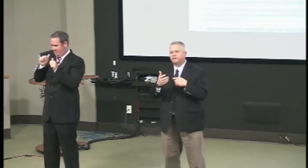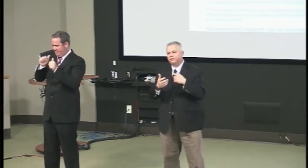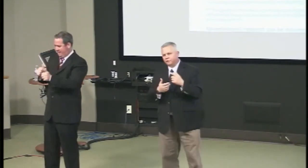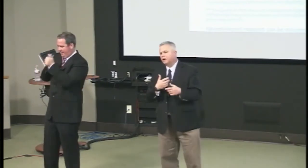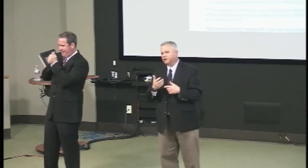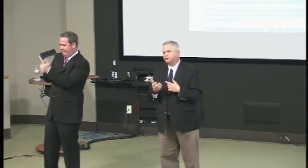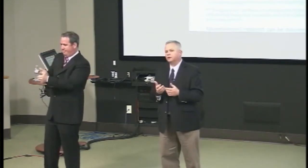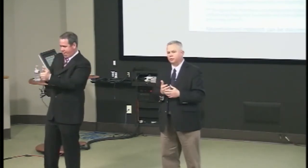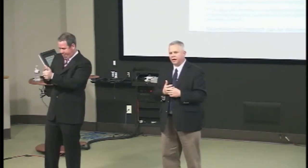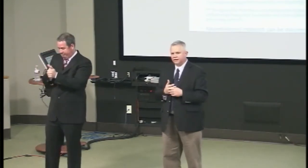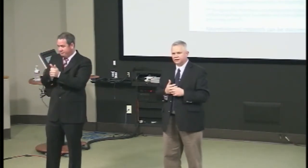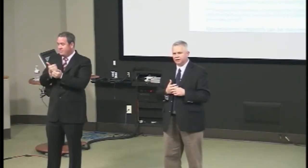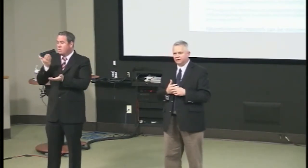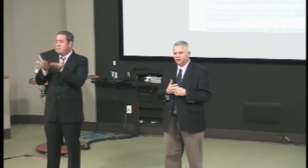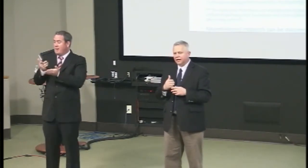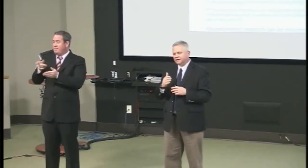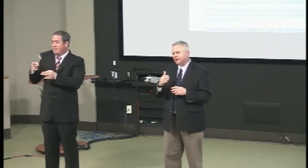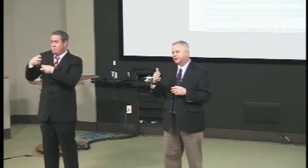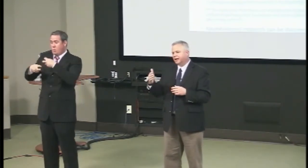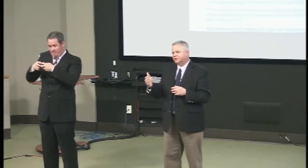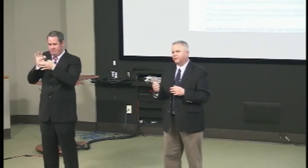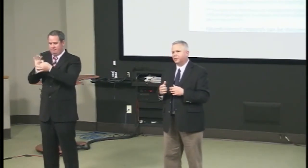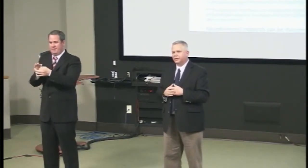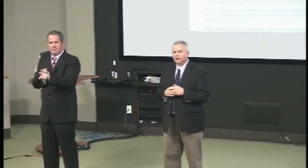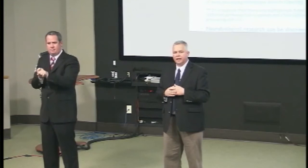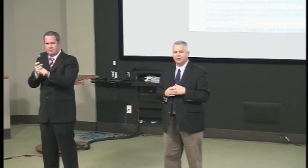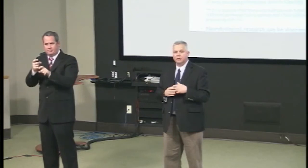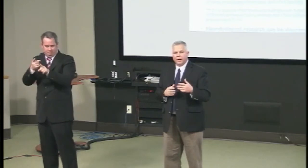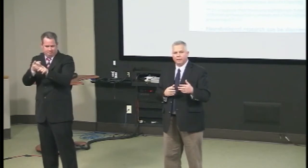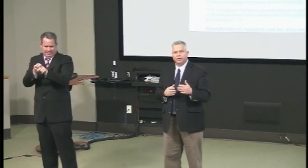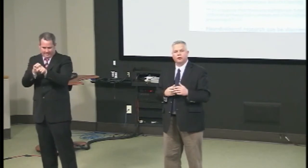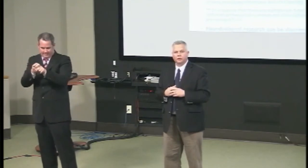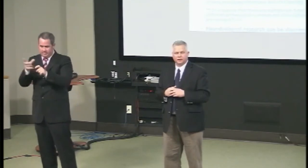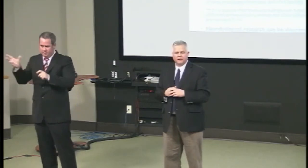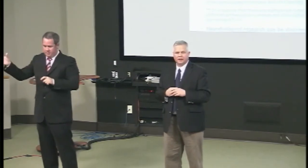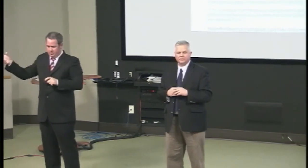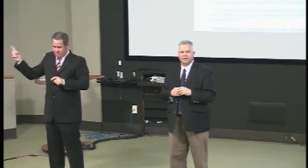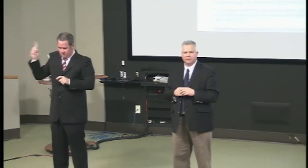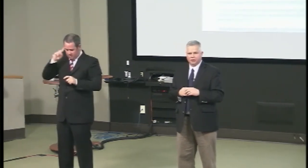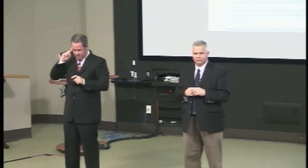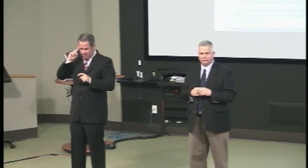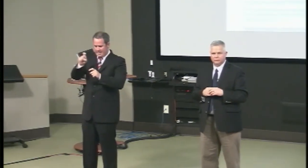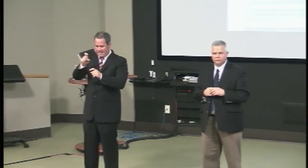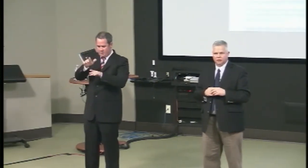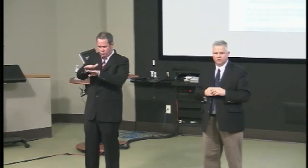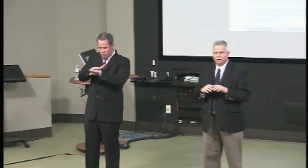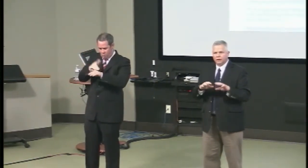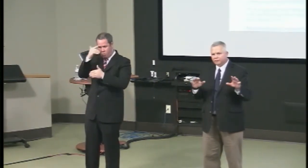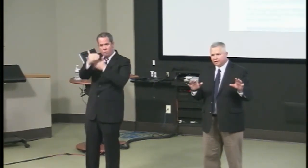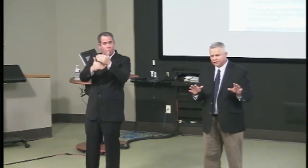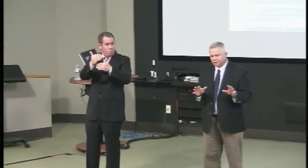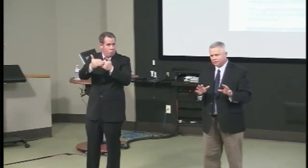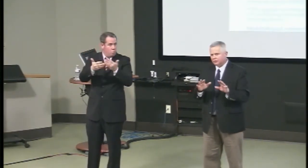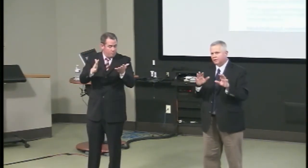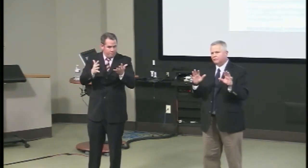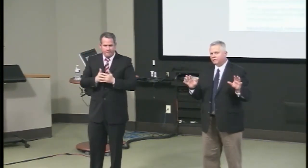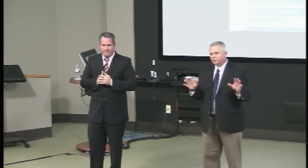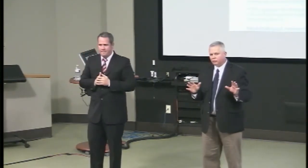of phonological processing, as indexed on things like rapid automatized naming. So in